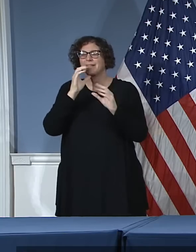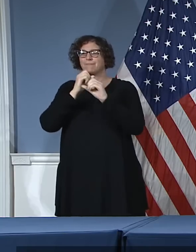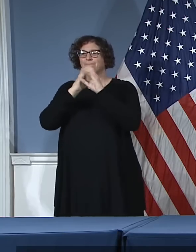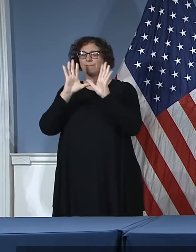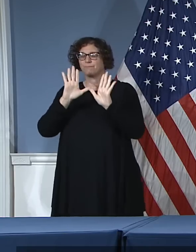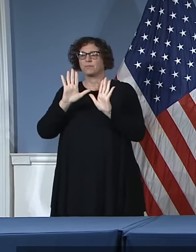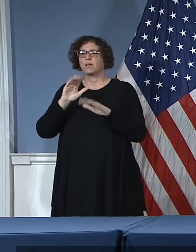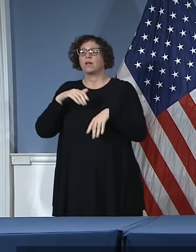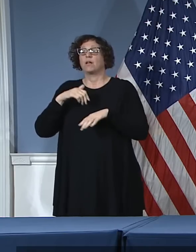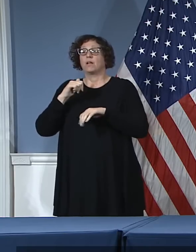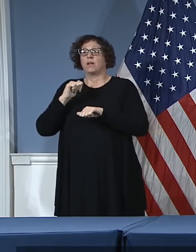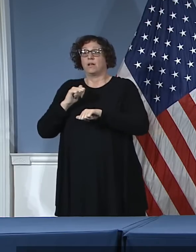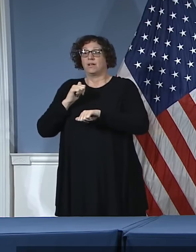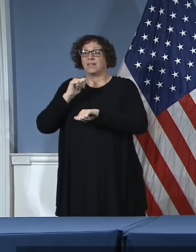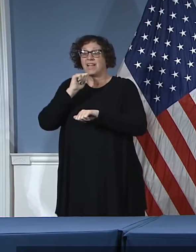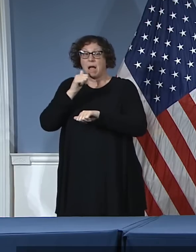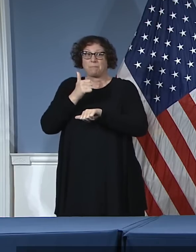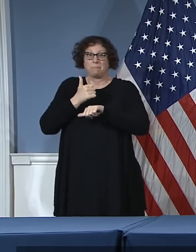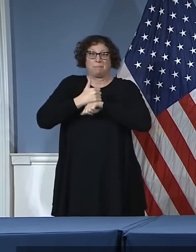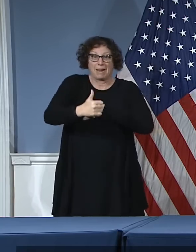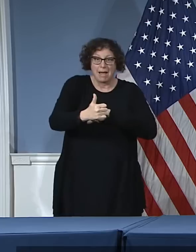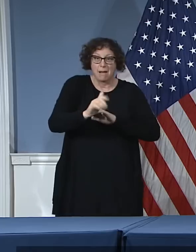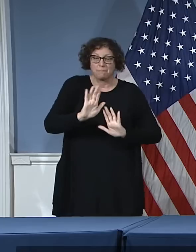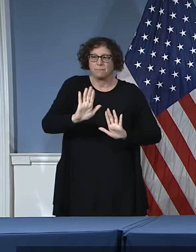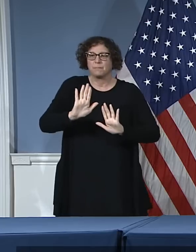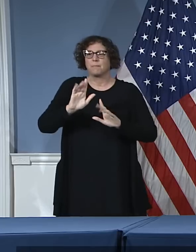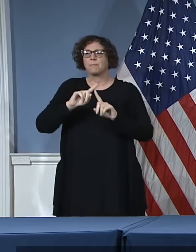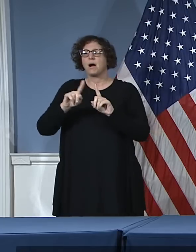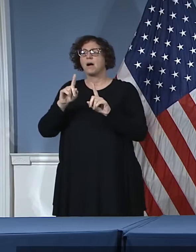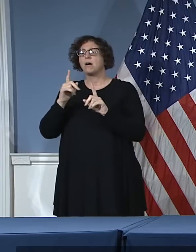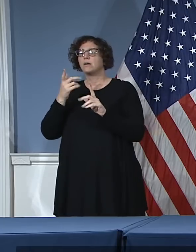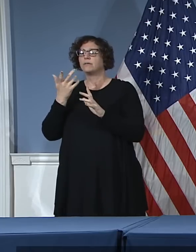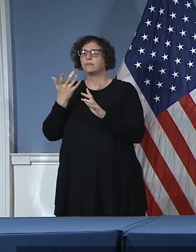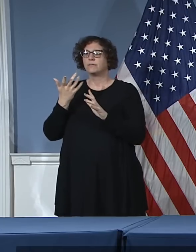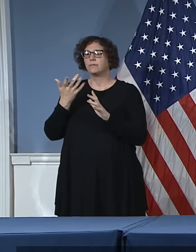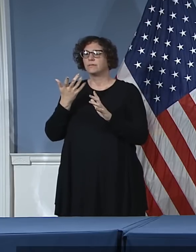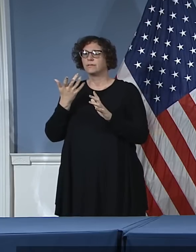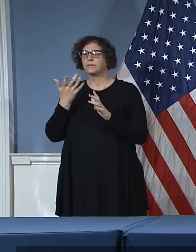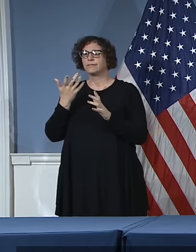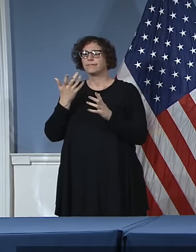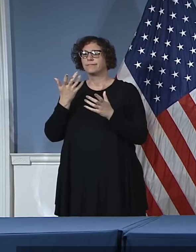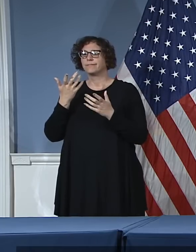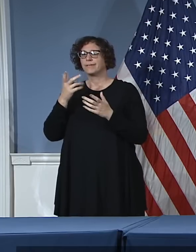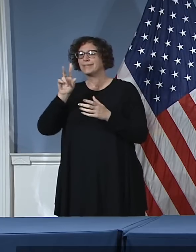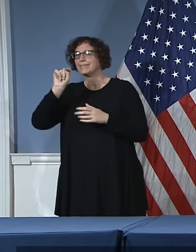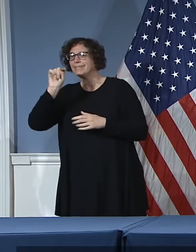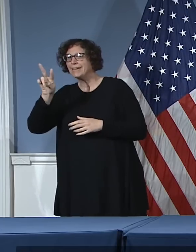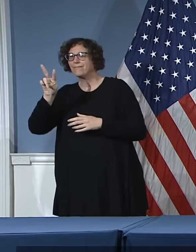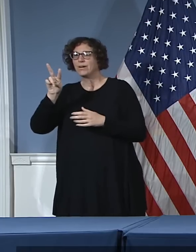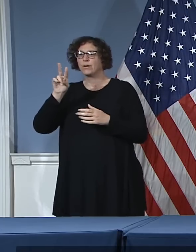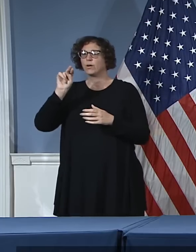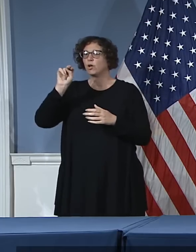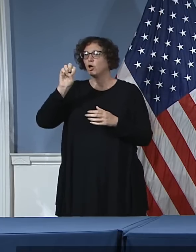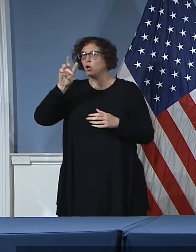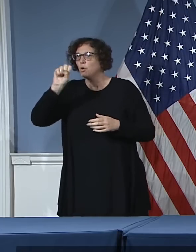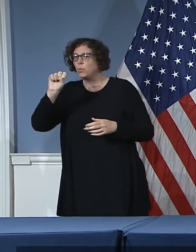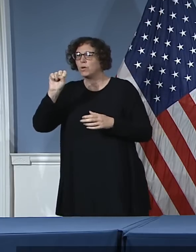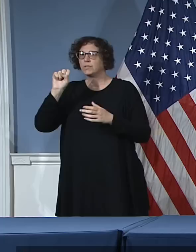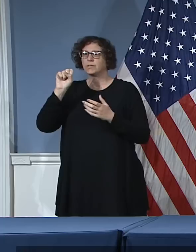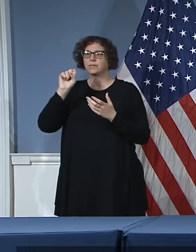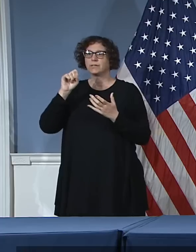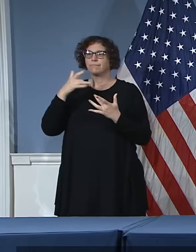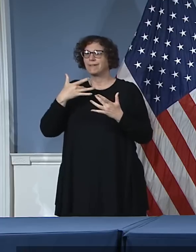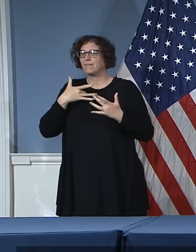the dramatic story, but I would like us all to do a little bit more, particularly in a time of crisis, to acknowledge what